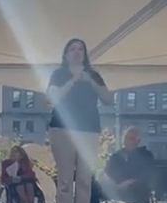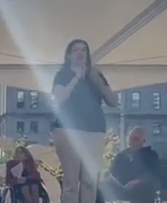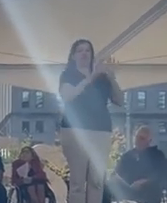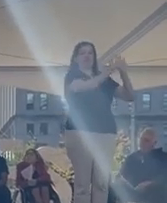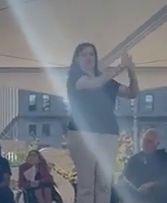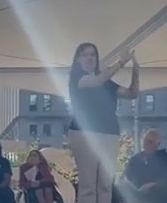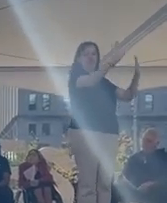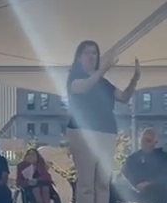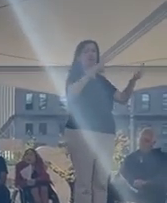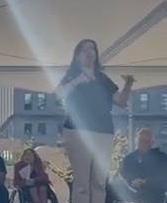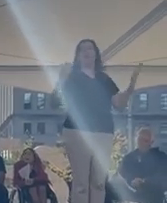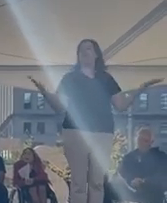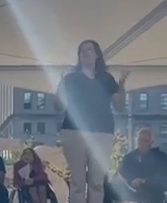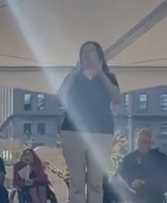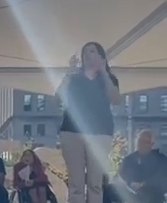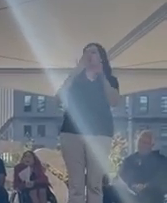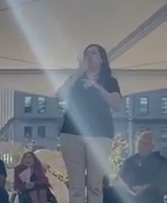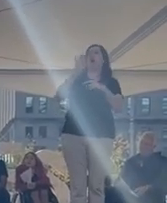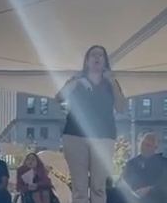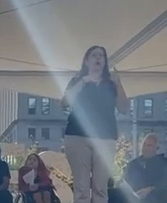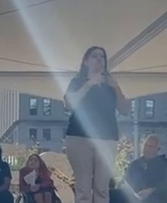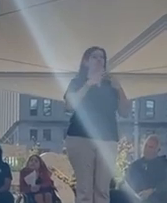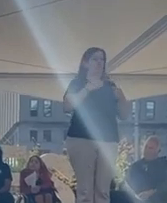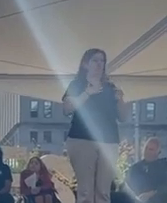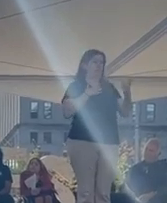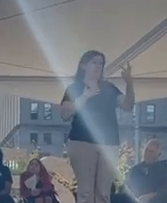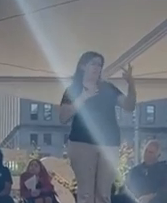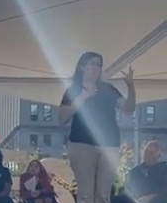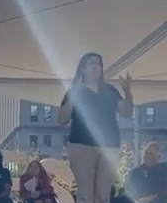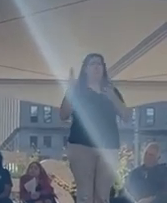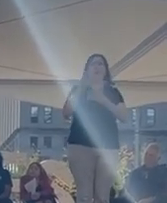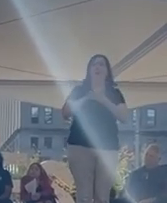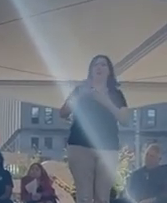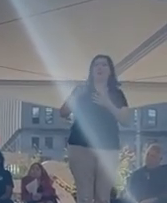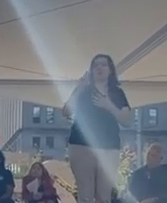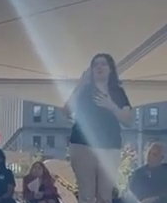I'm here to talk about my holy trinity,